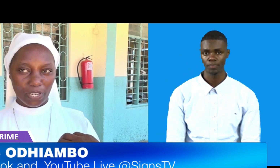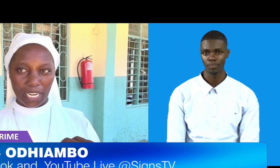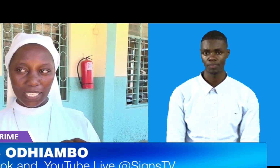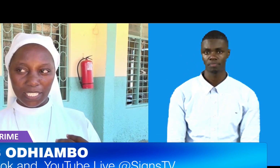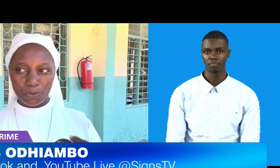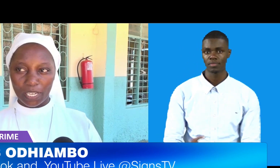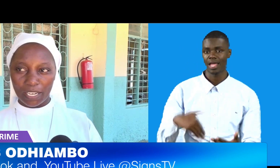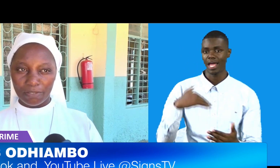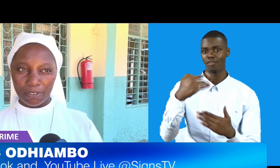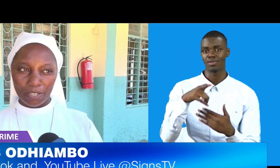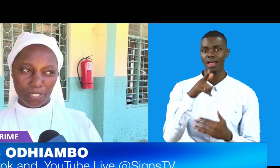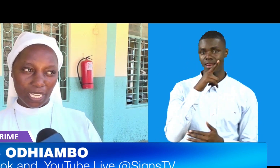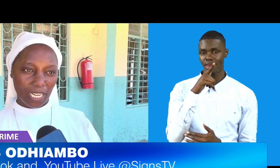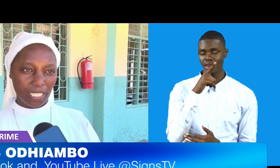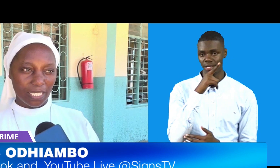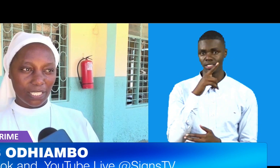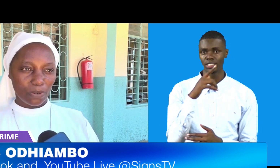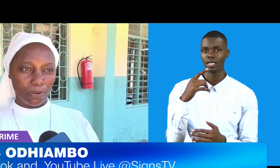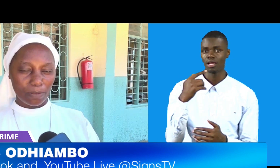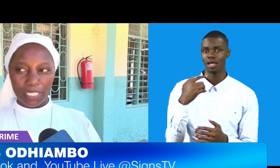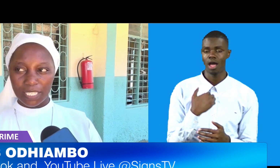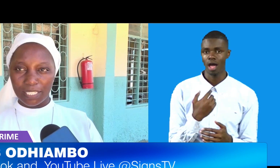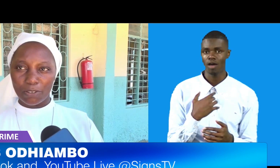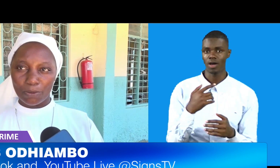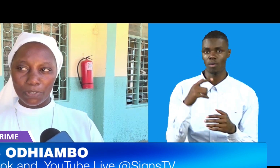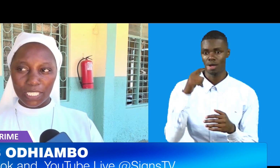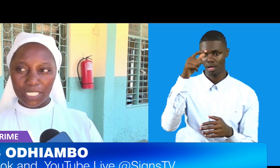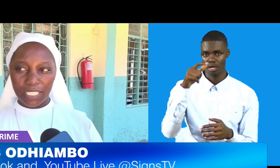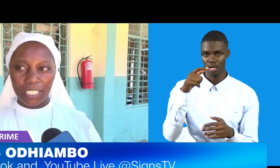After every lunch, we have our rosaries where